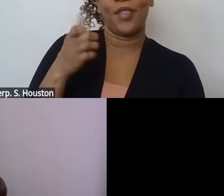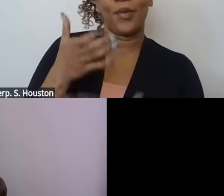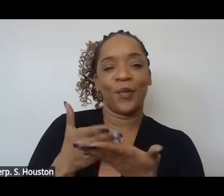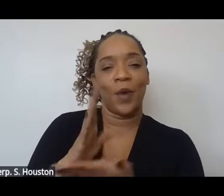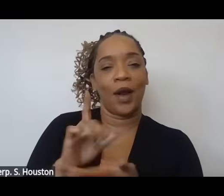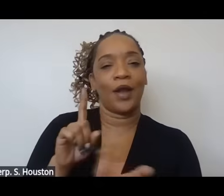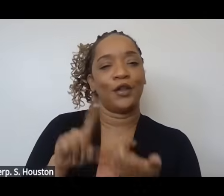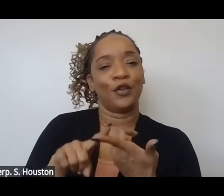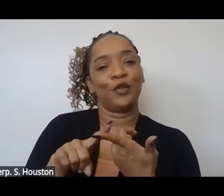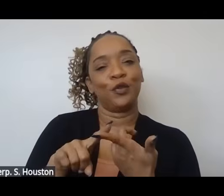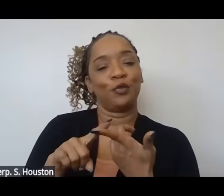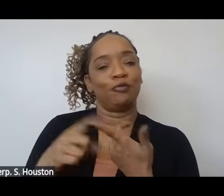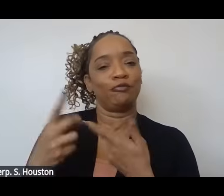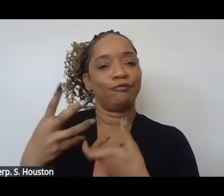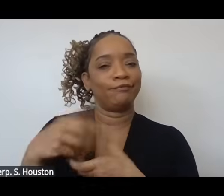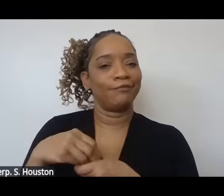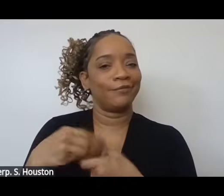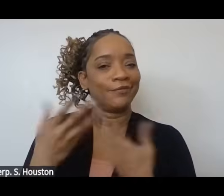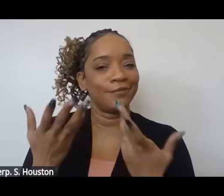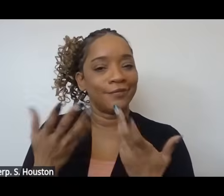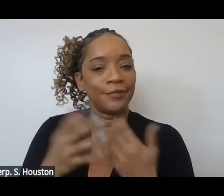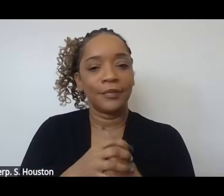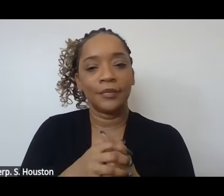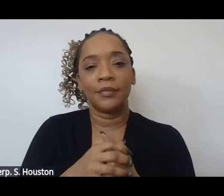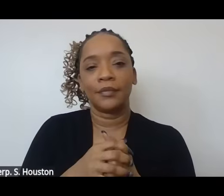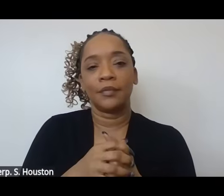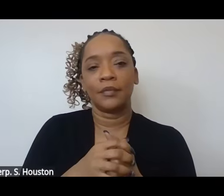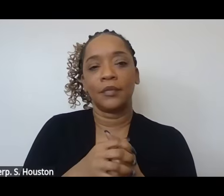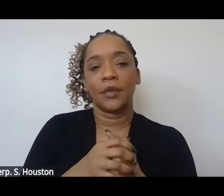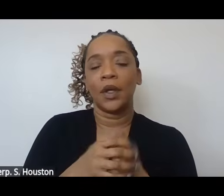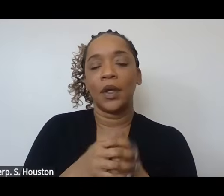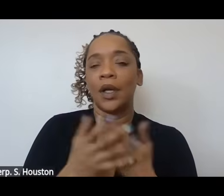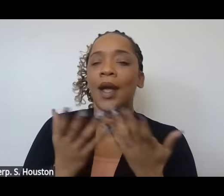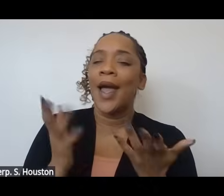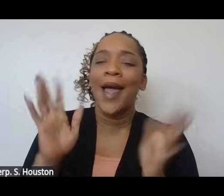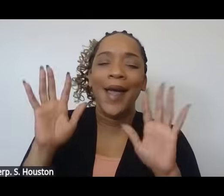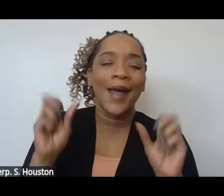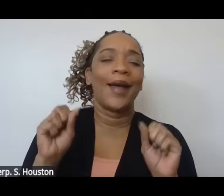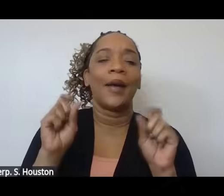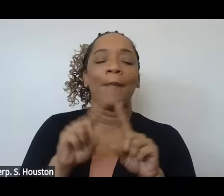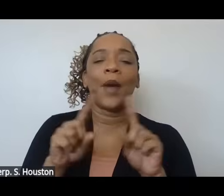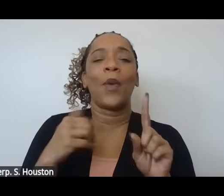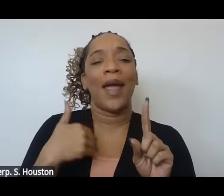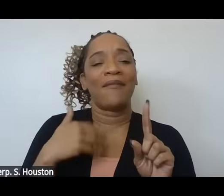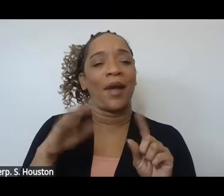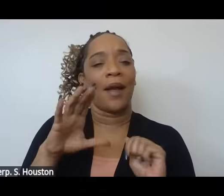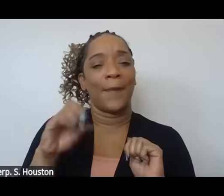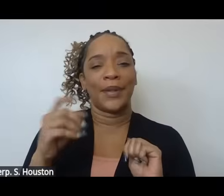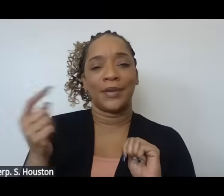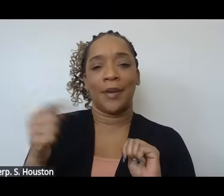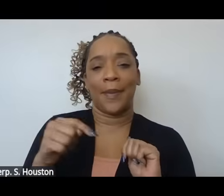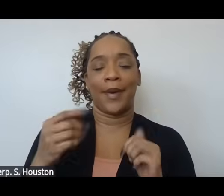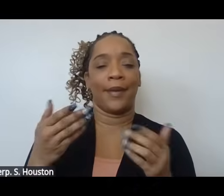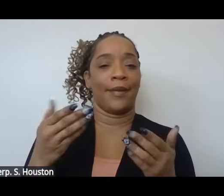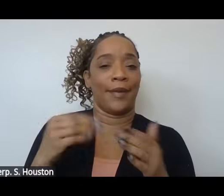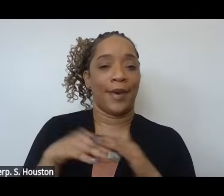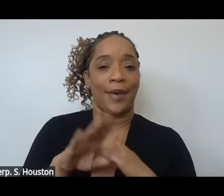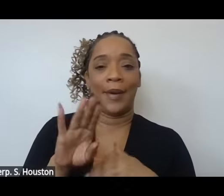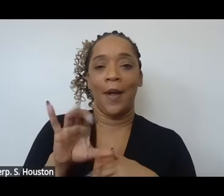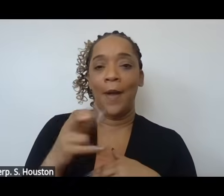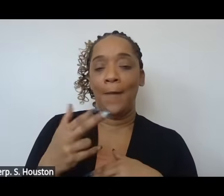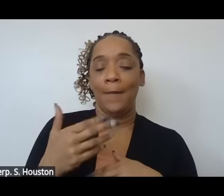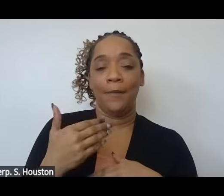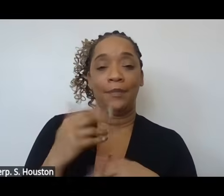stuff. There's companies coming in here who are bad actors. And they give the good actors a bad